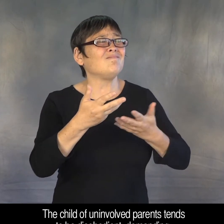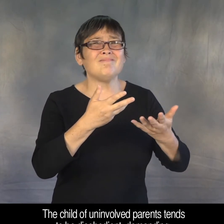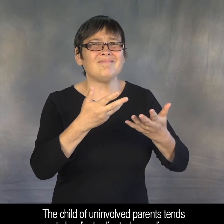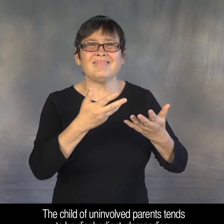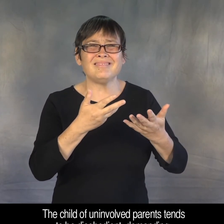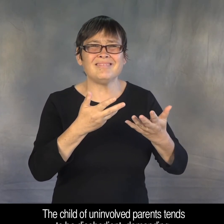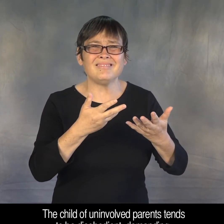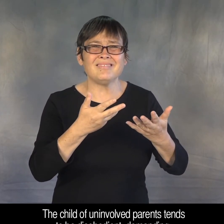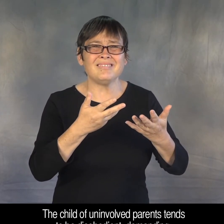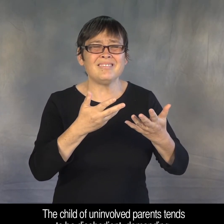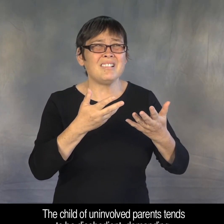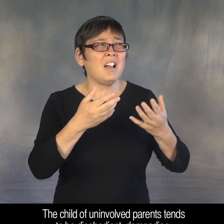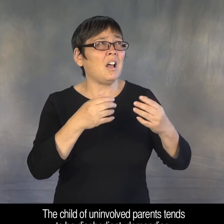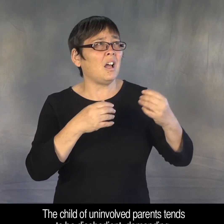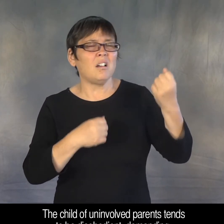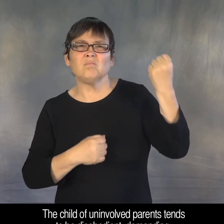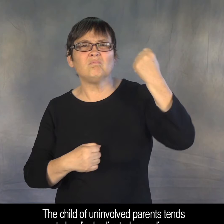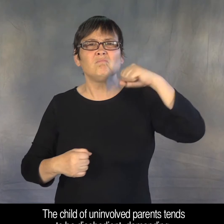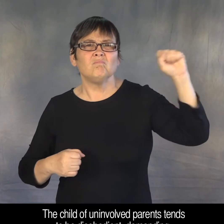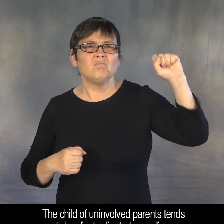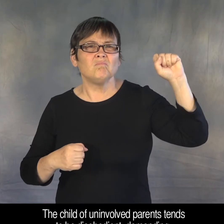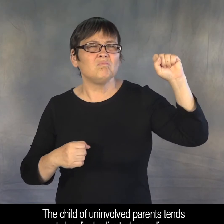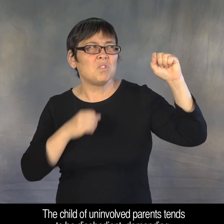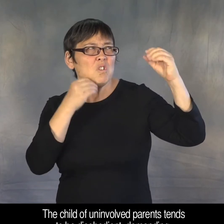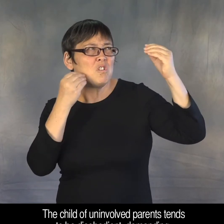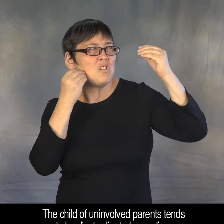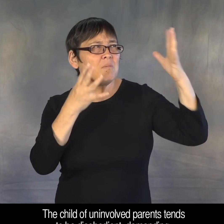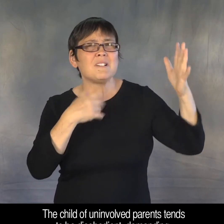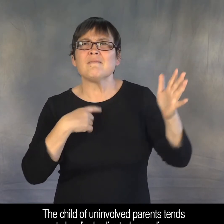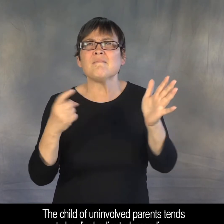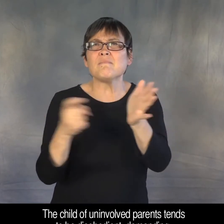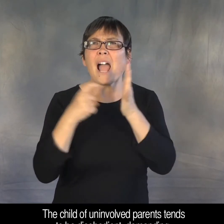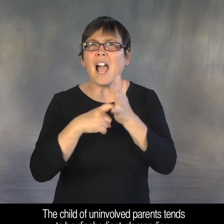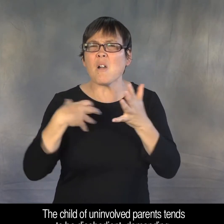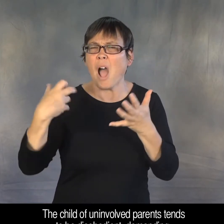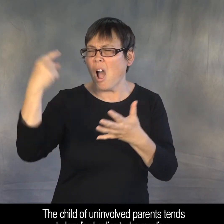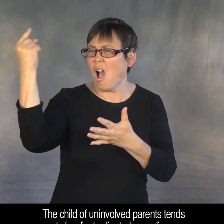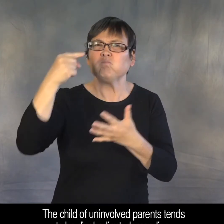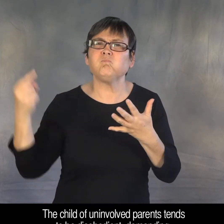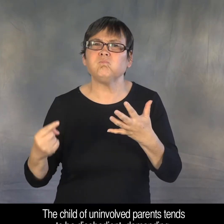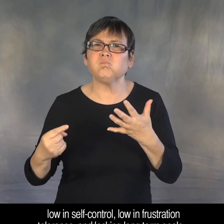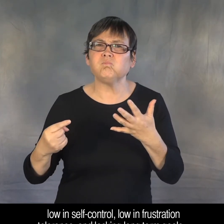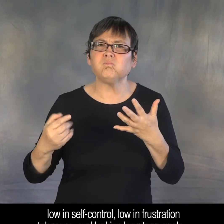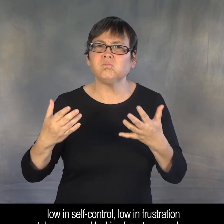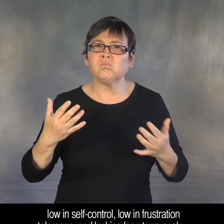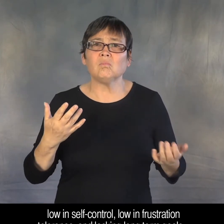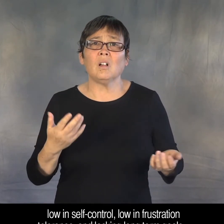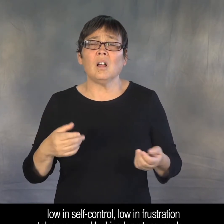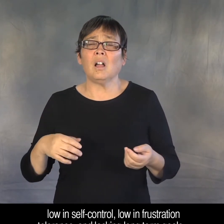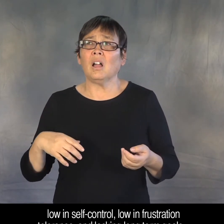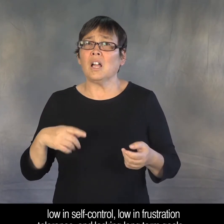The child of uninvolved parents tend to be disobedient, demanding, low in